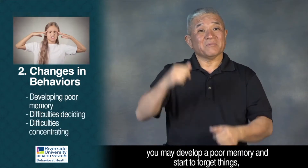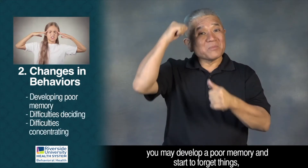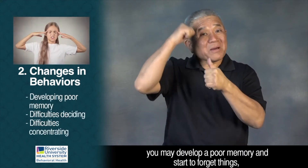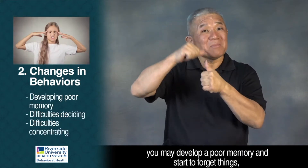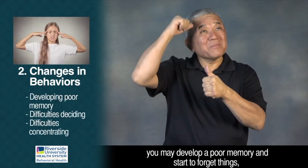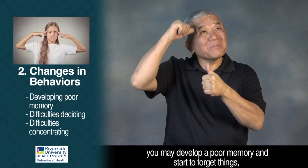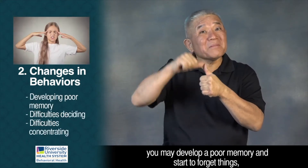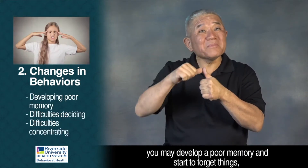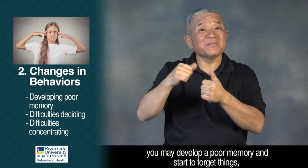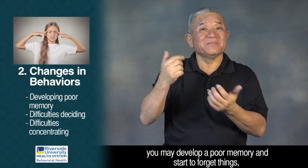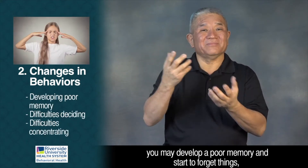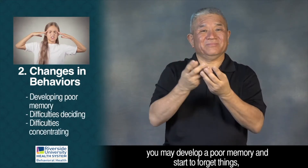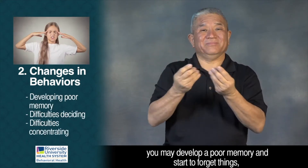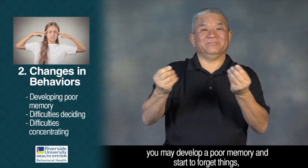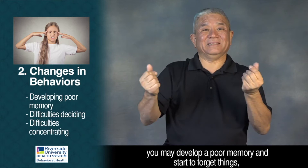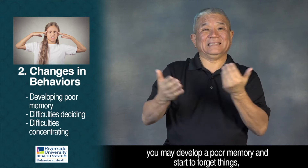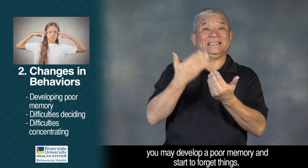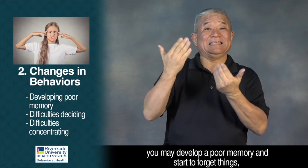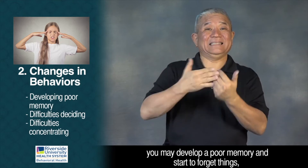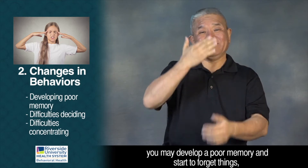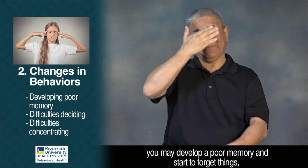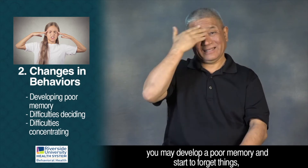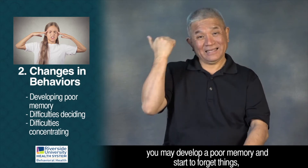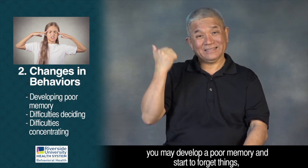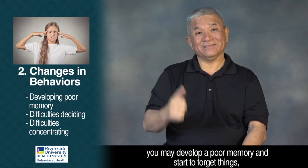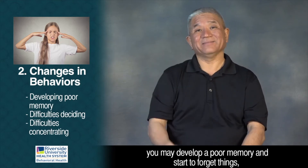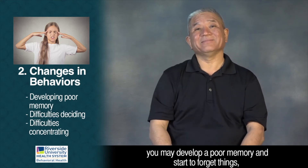You may develop a poor memory and start to forget things.